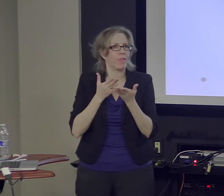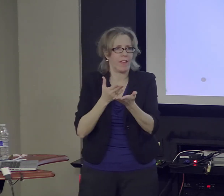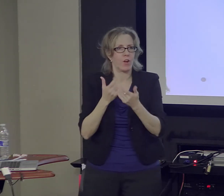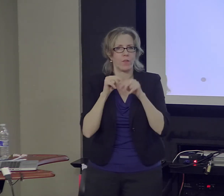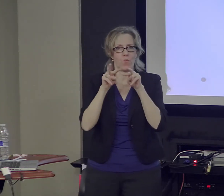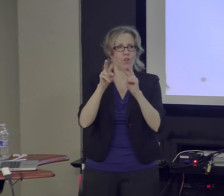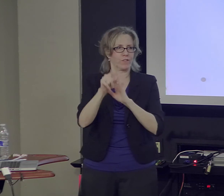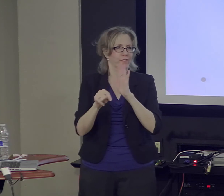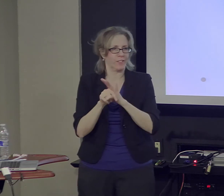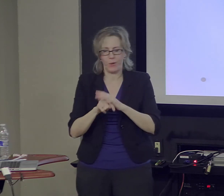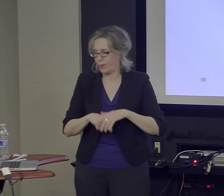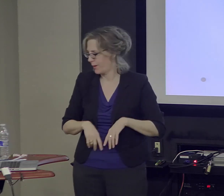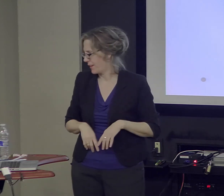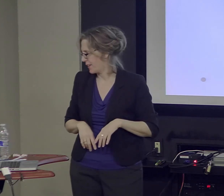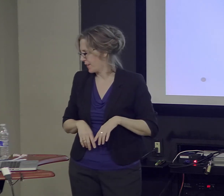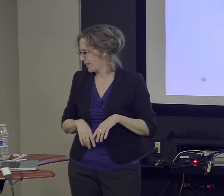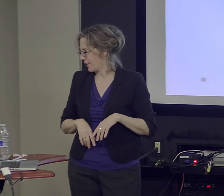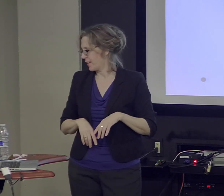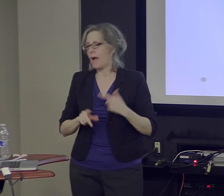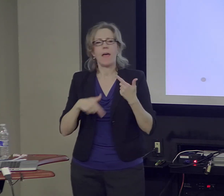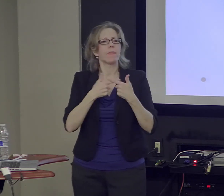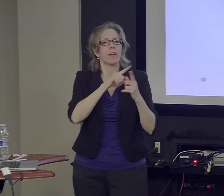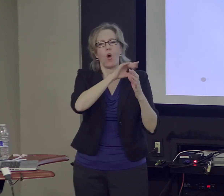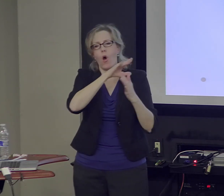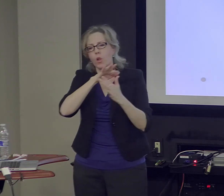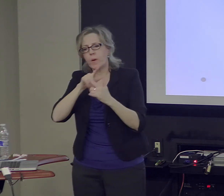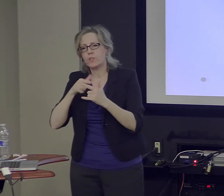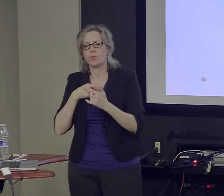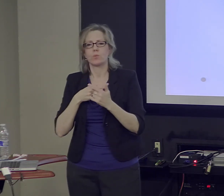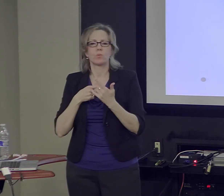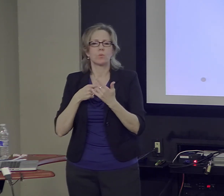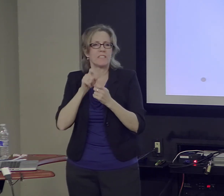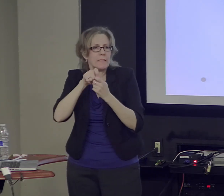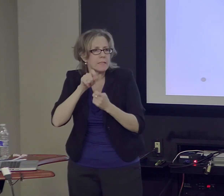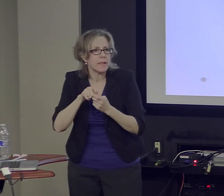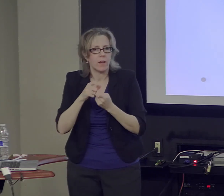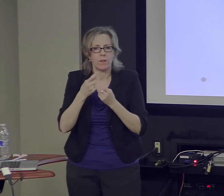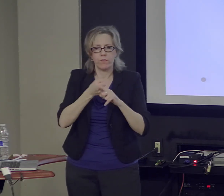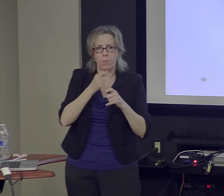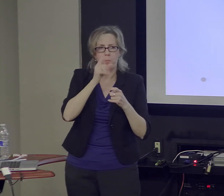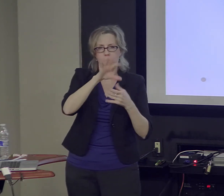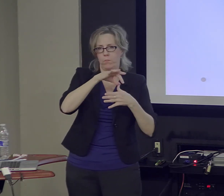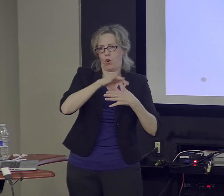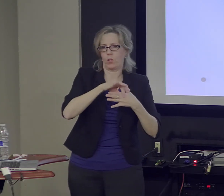was watching that presentation, because these were all videotapes, so they didn't see the audience.